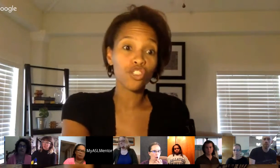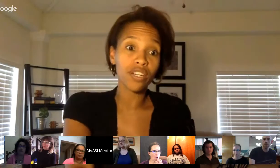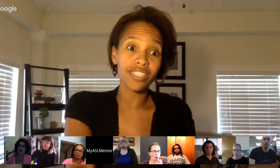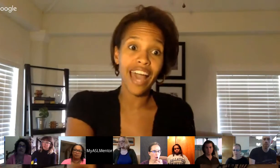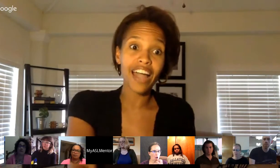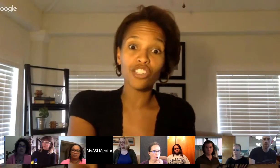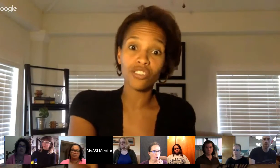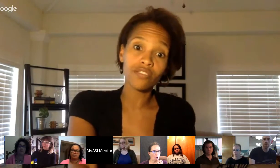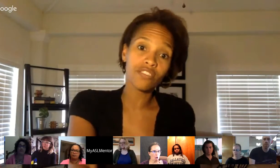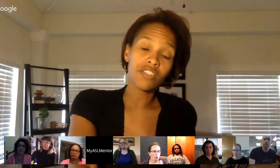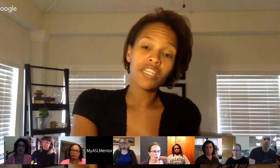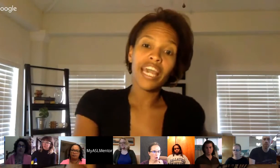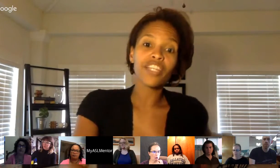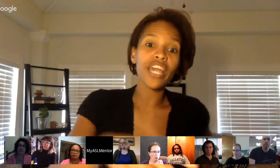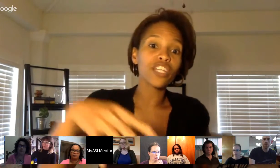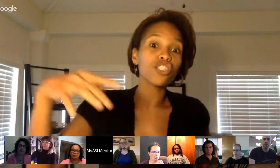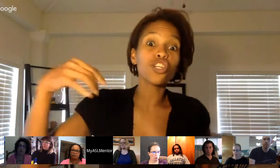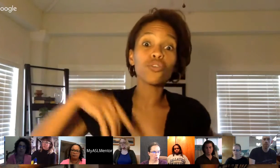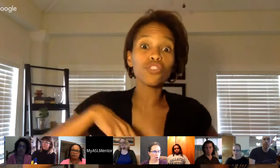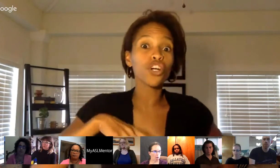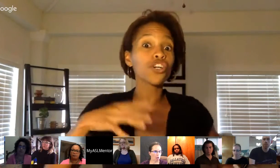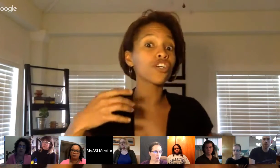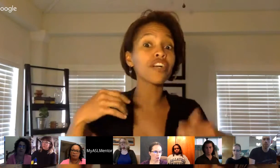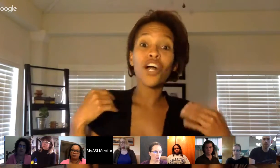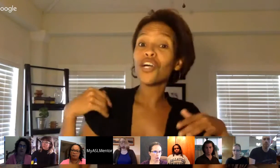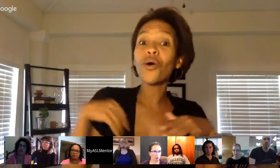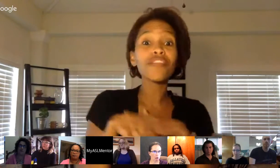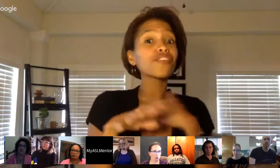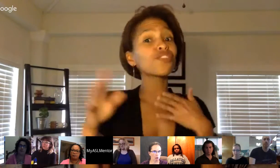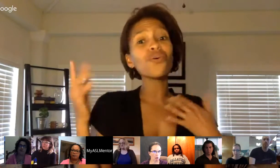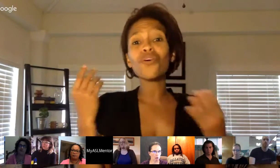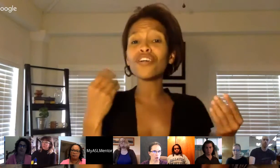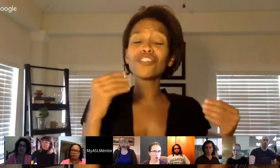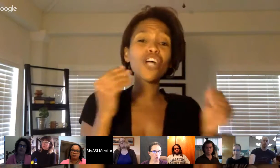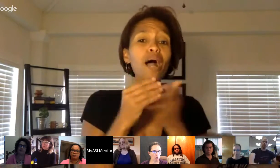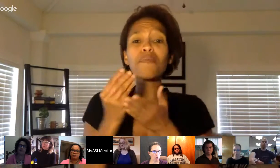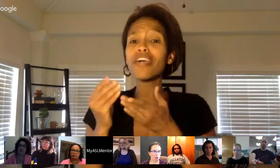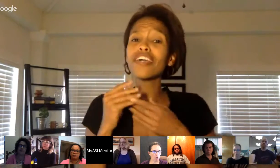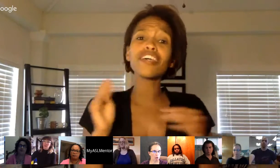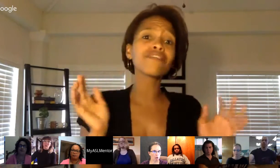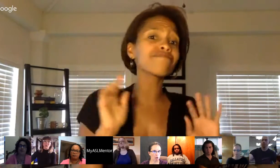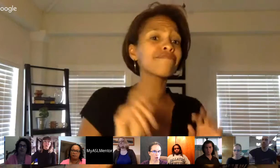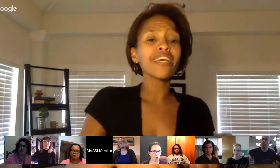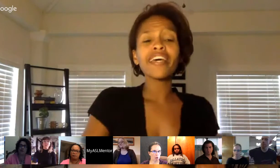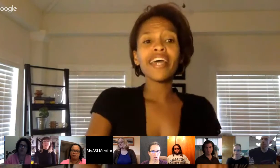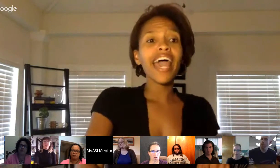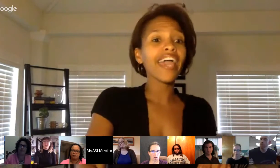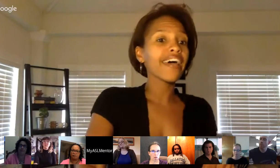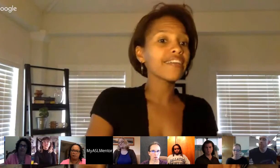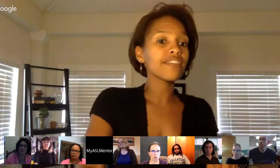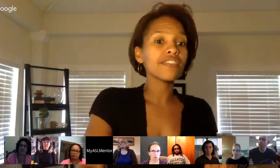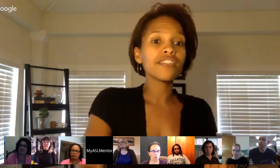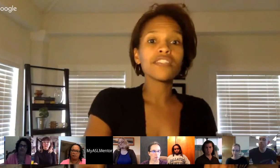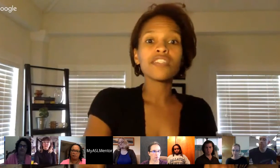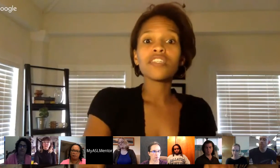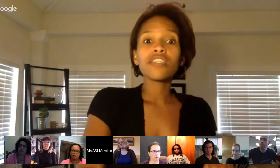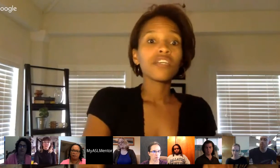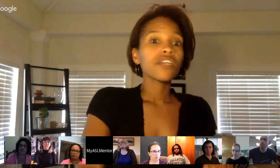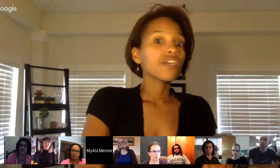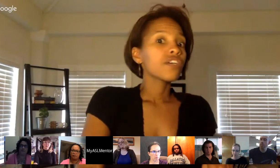beautiful constructed action and shows her going to the store, shopping, and